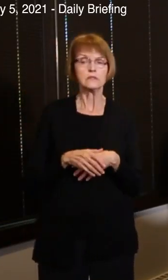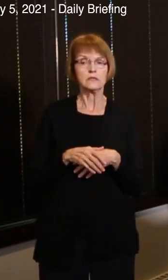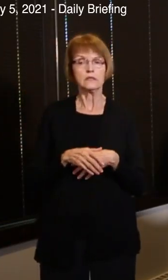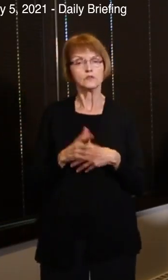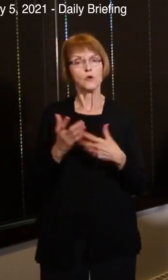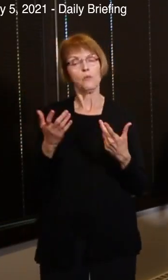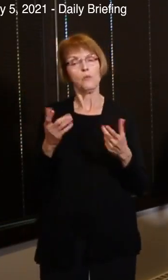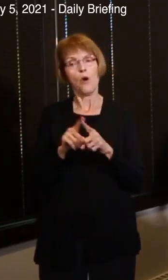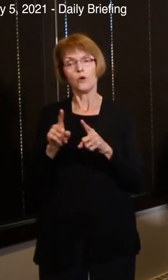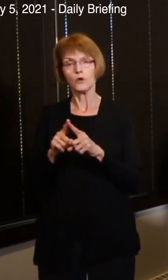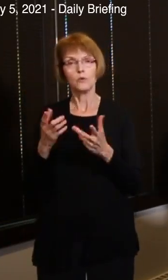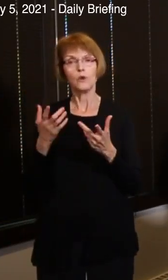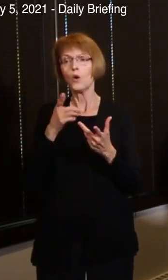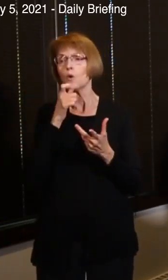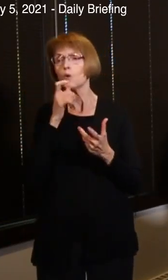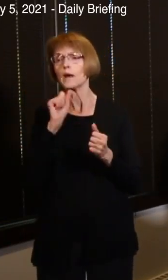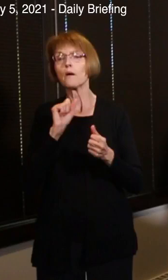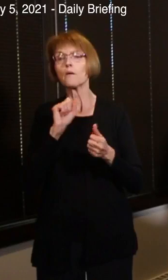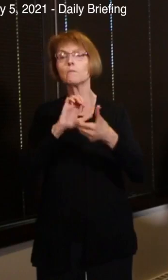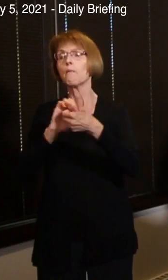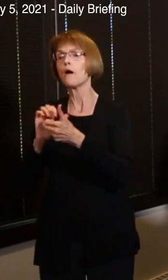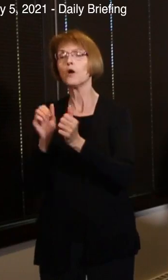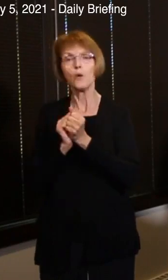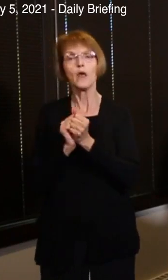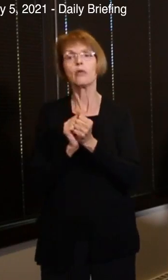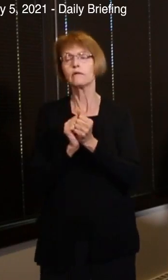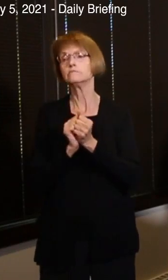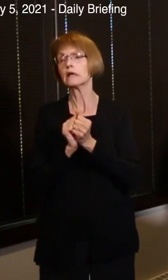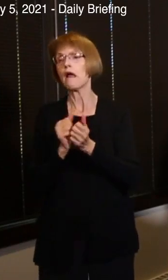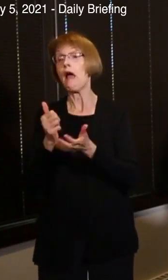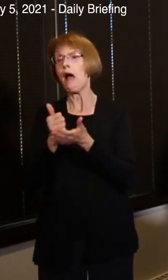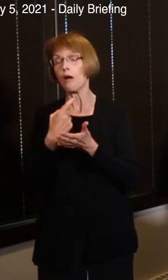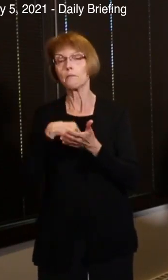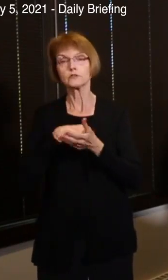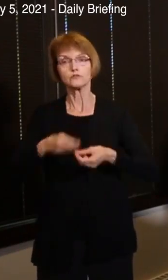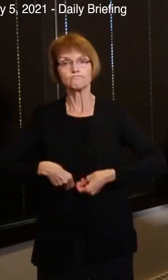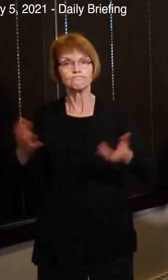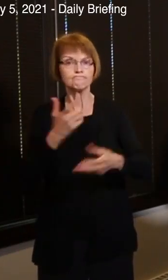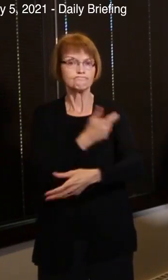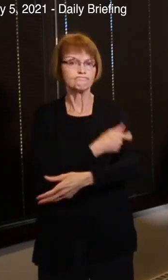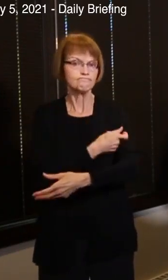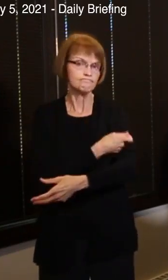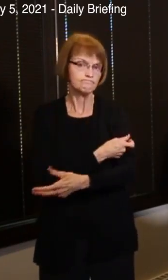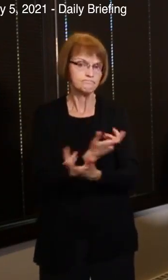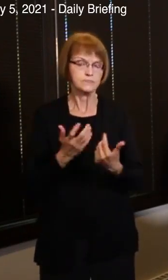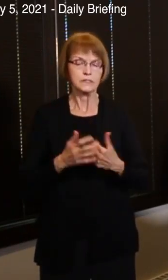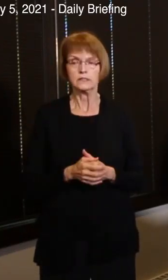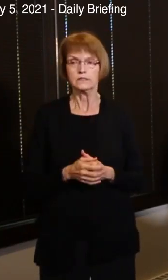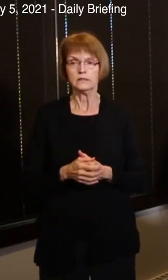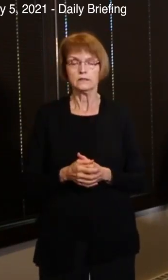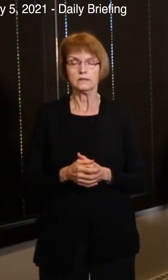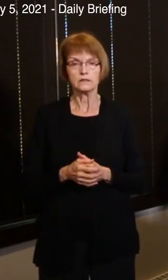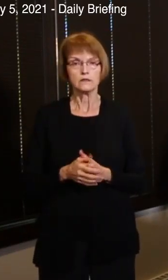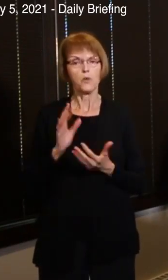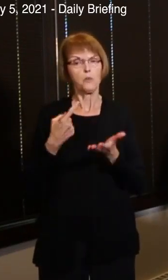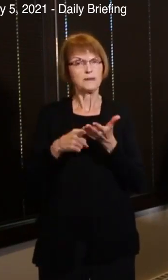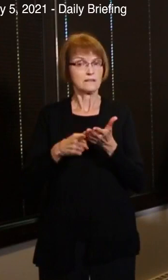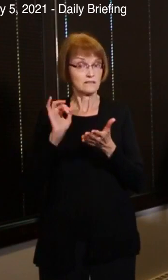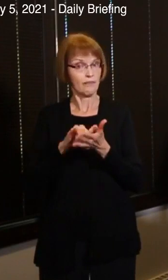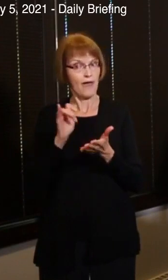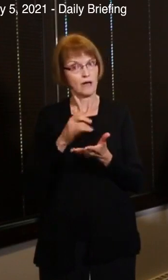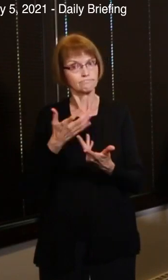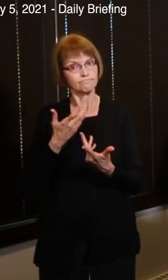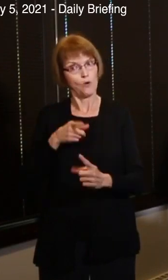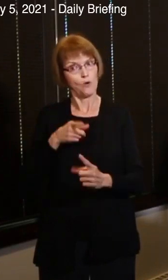can to get as much vaccine out into the community as possible. And so we're going to be discussing this over the